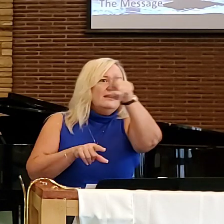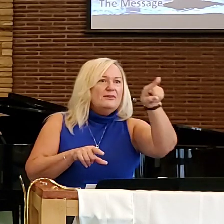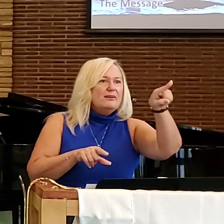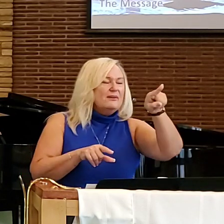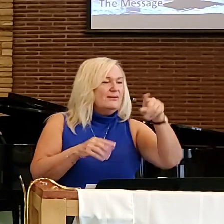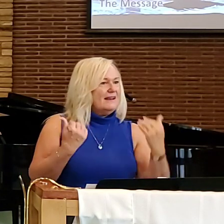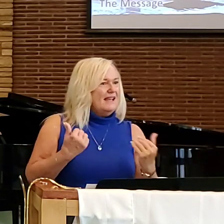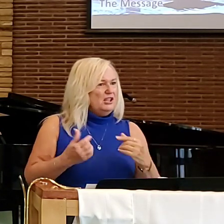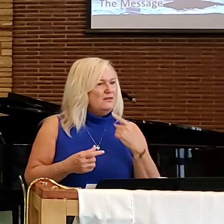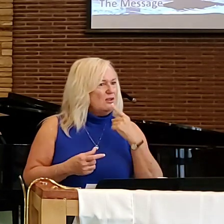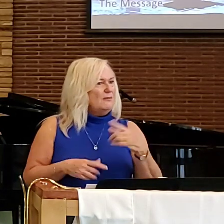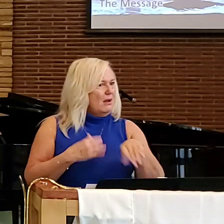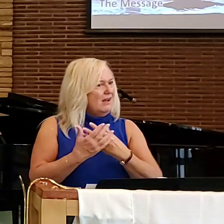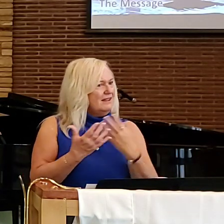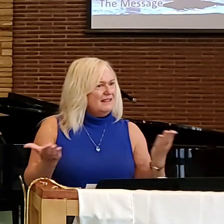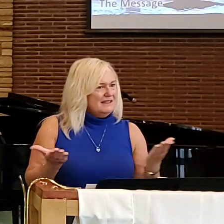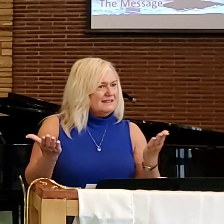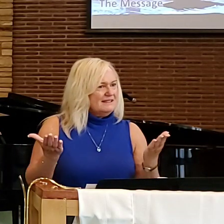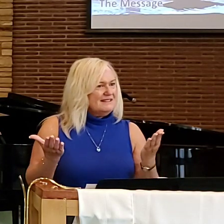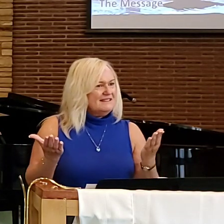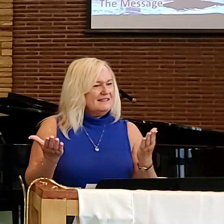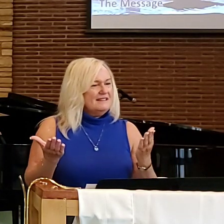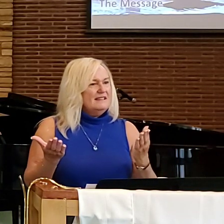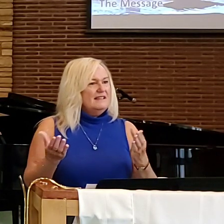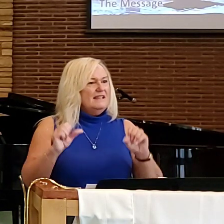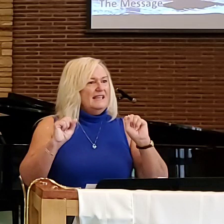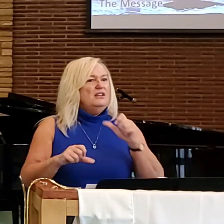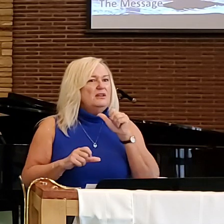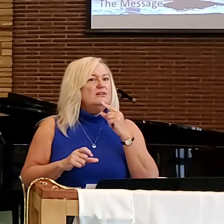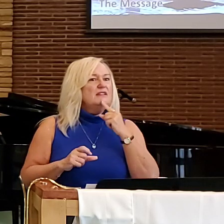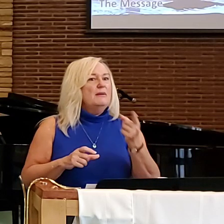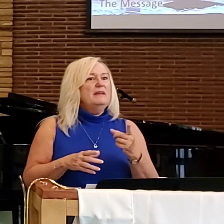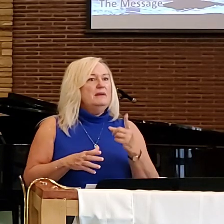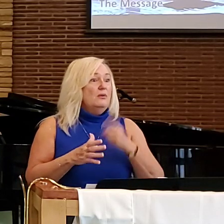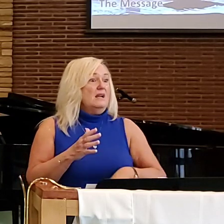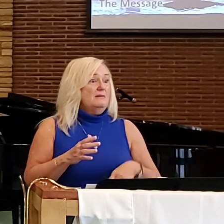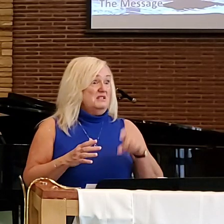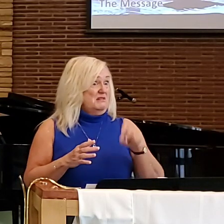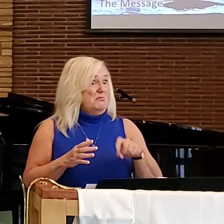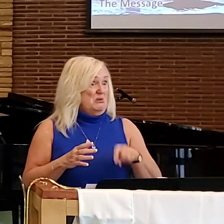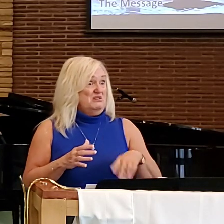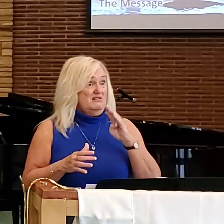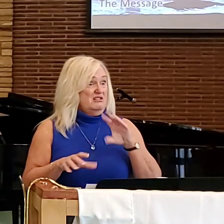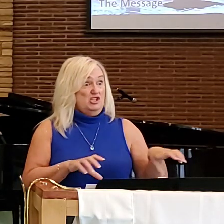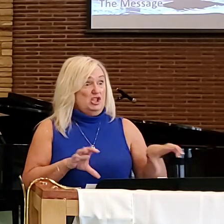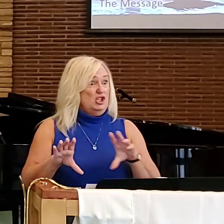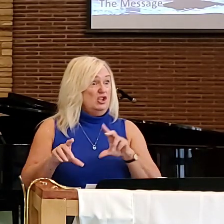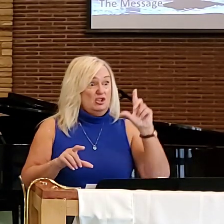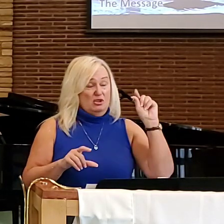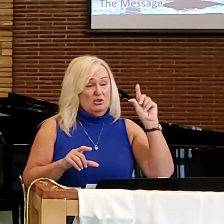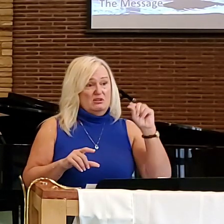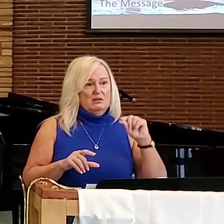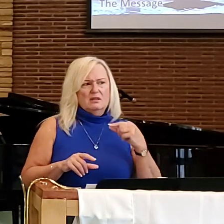Now that you've told me all this, can you tell me what I'm supposed to do? She